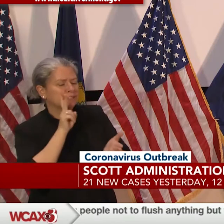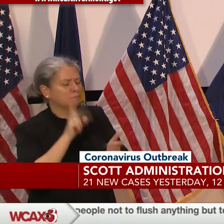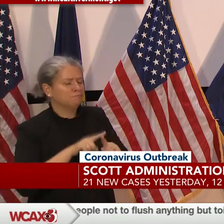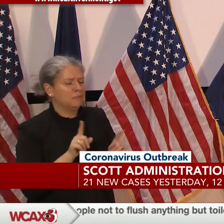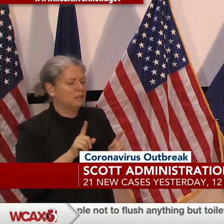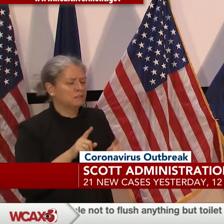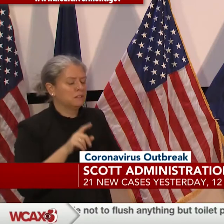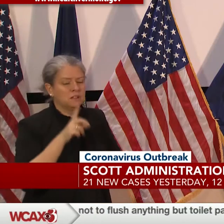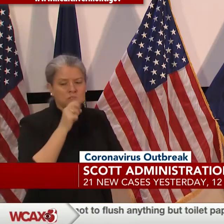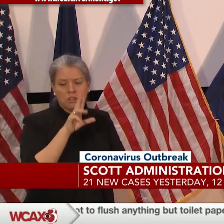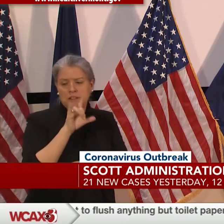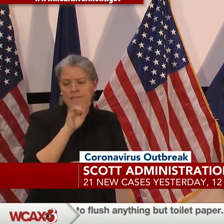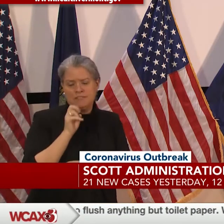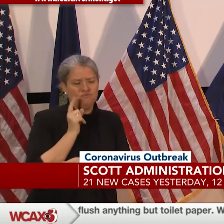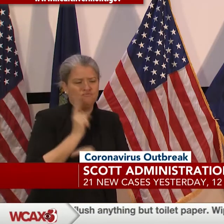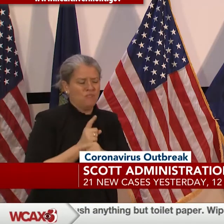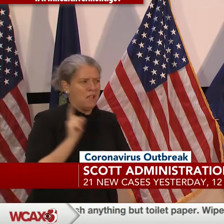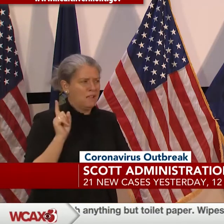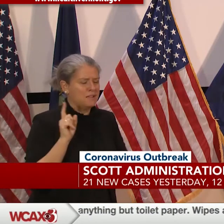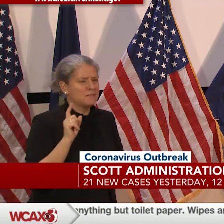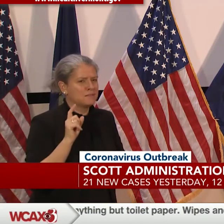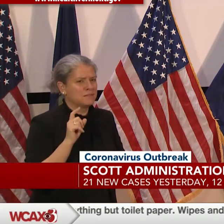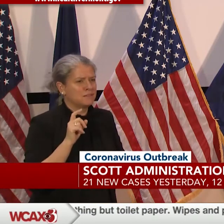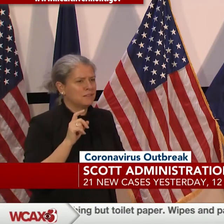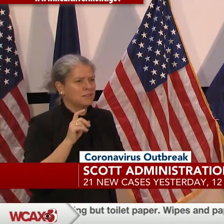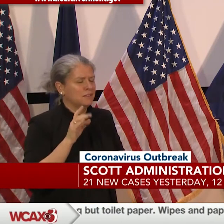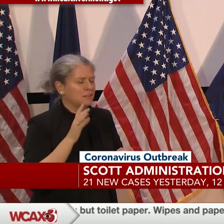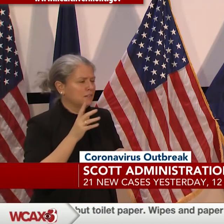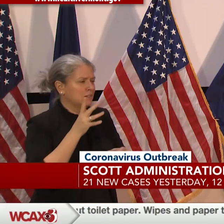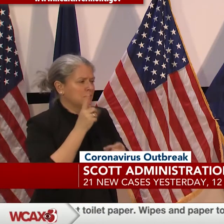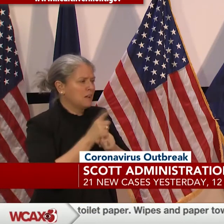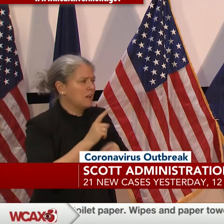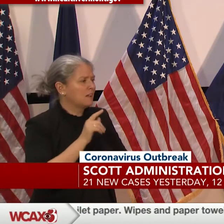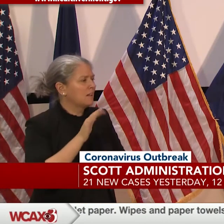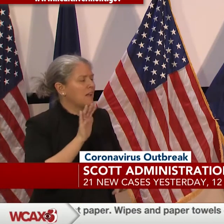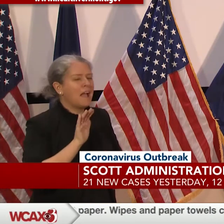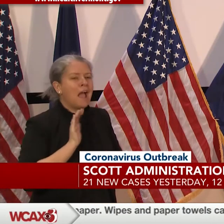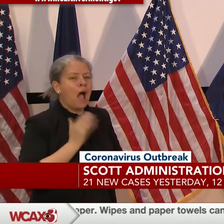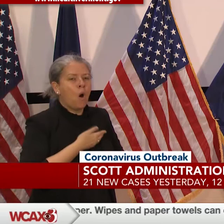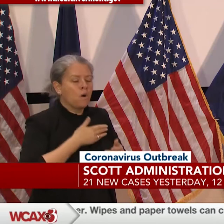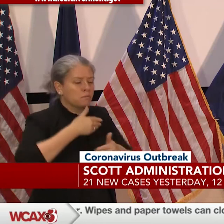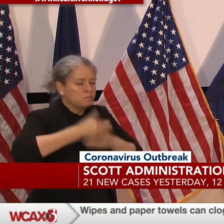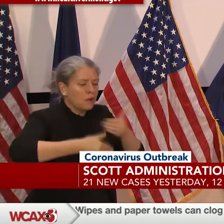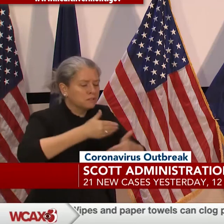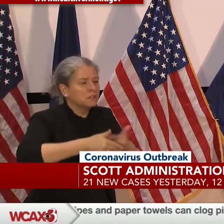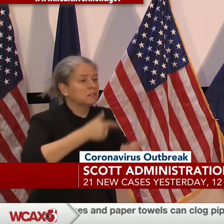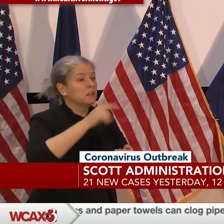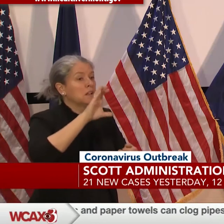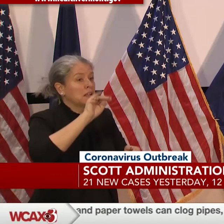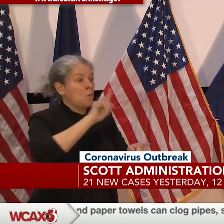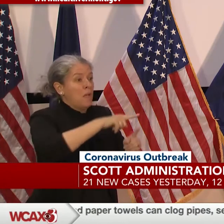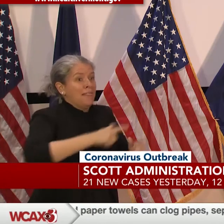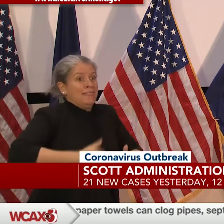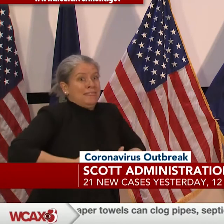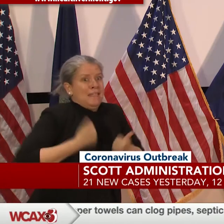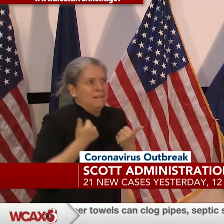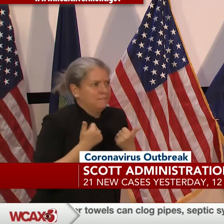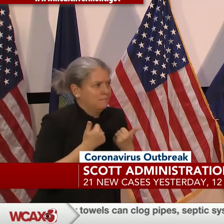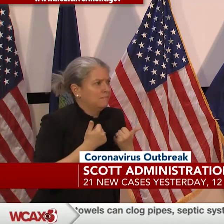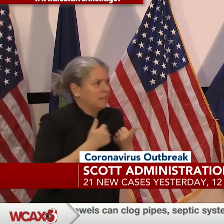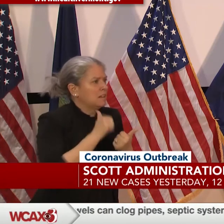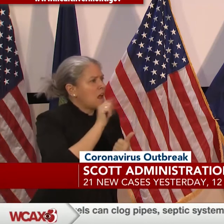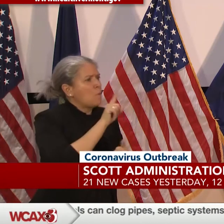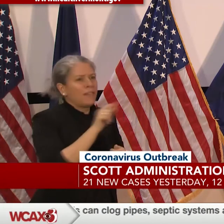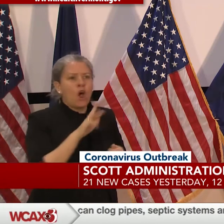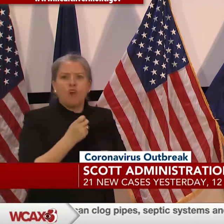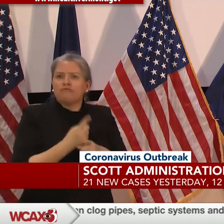Dr. Levine is right. What we see every day is the county of residence for those people, but let